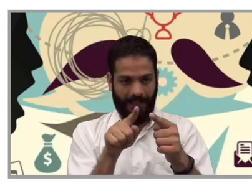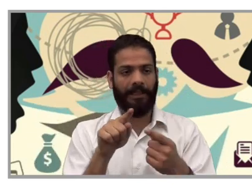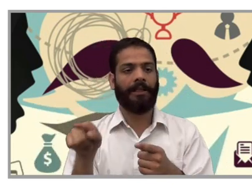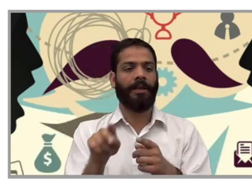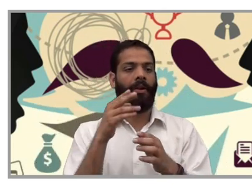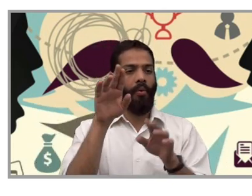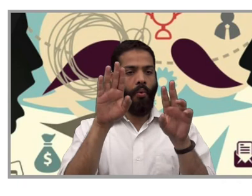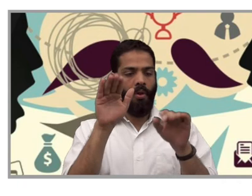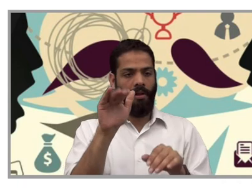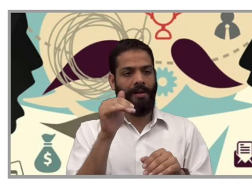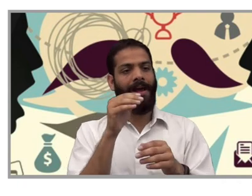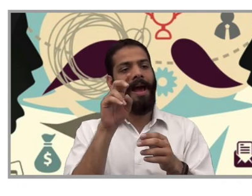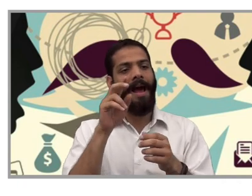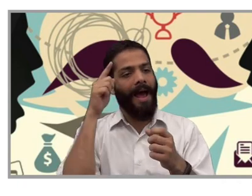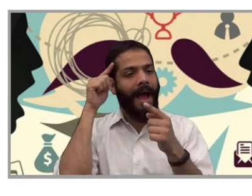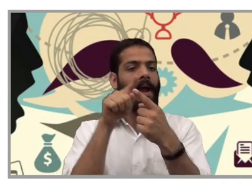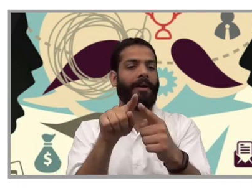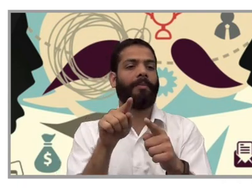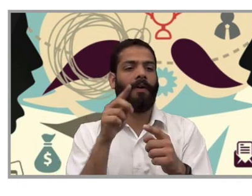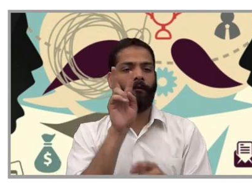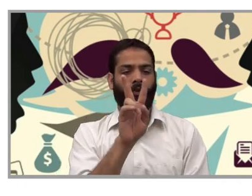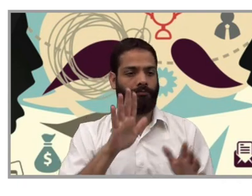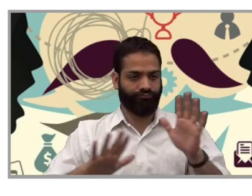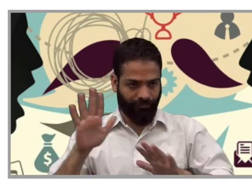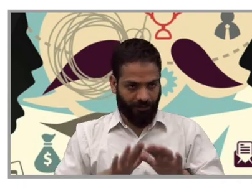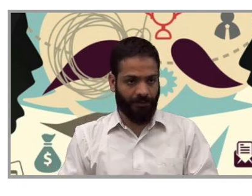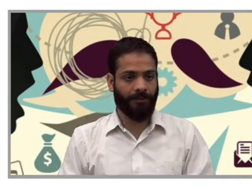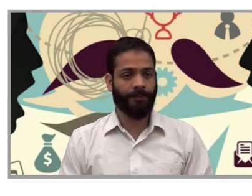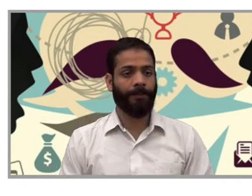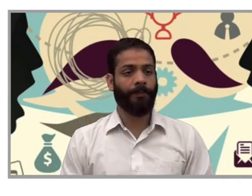Those verbs that agree with their subject and object.